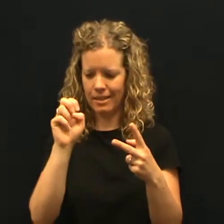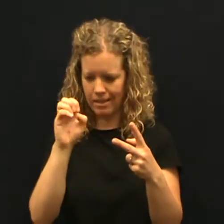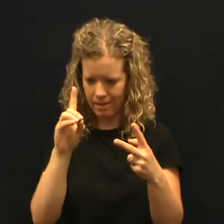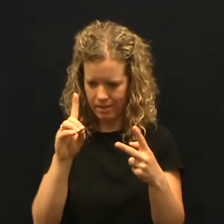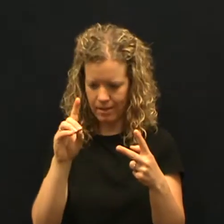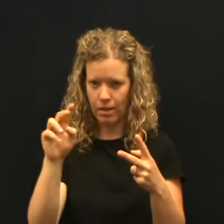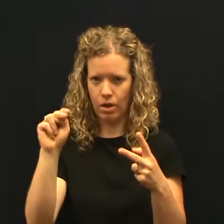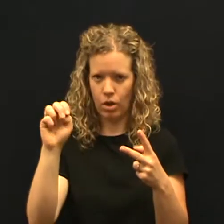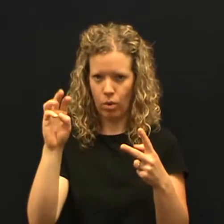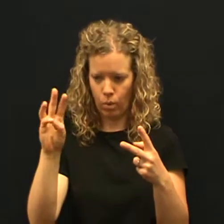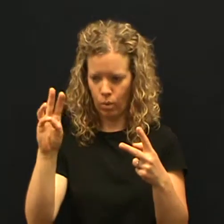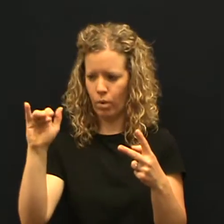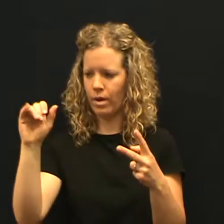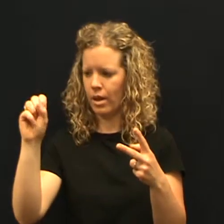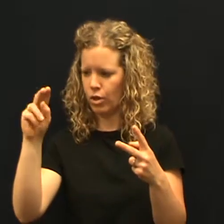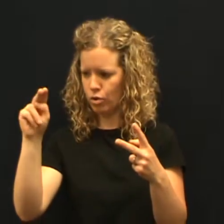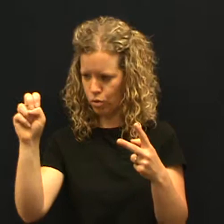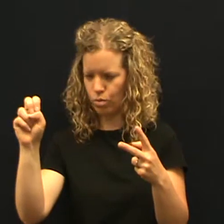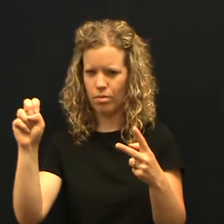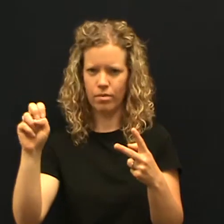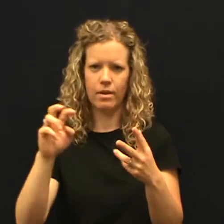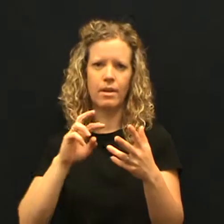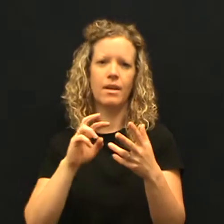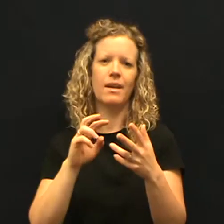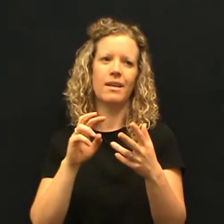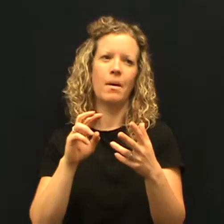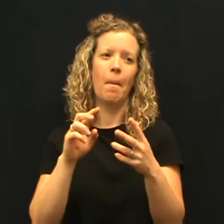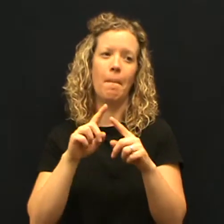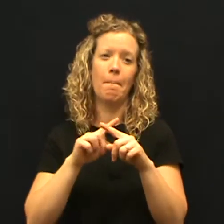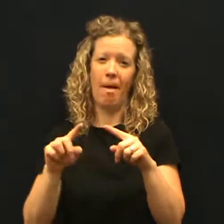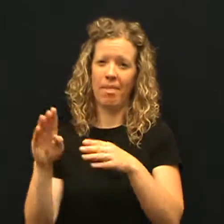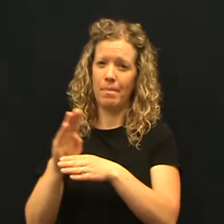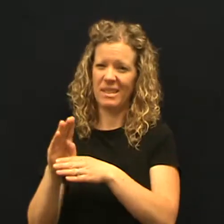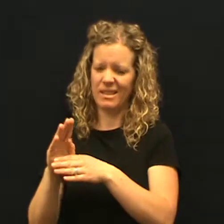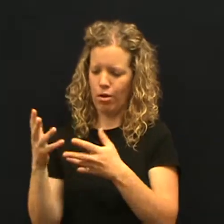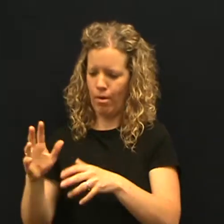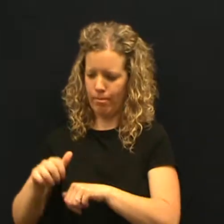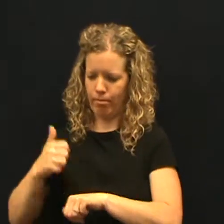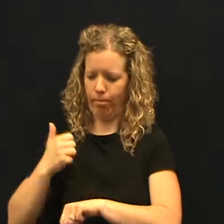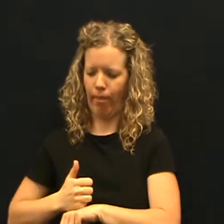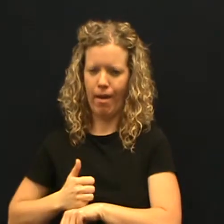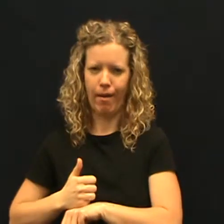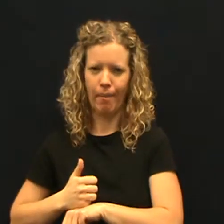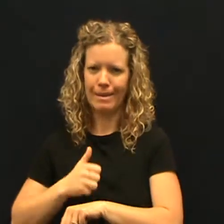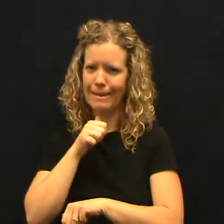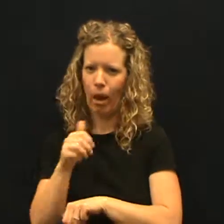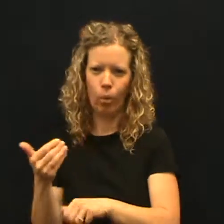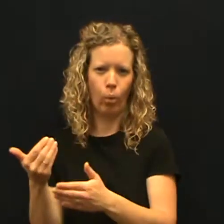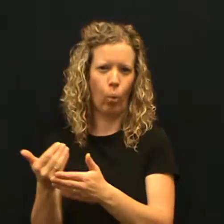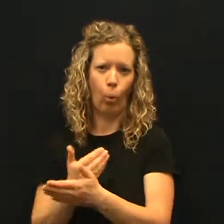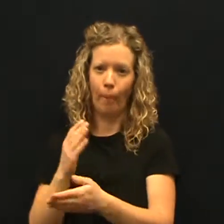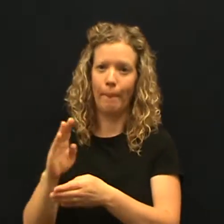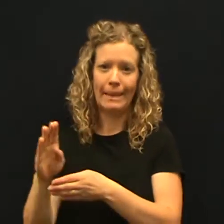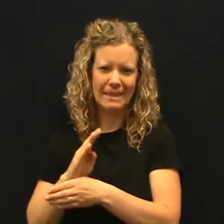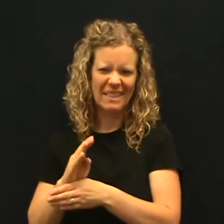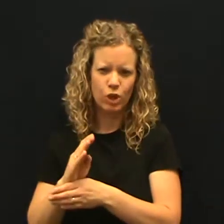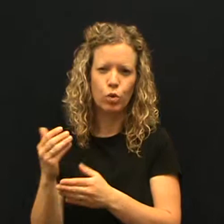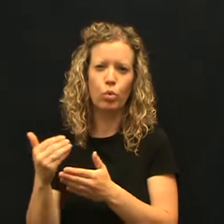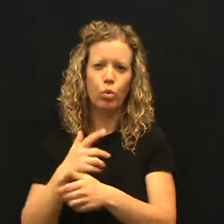new issue of stock, but for a company that's already been in business. So let's take a look at how to record the